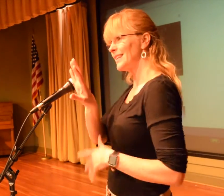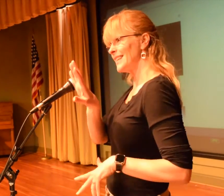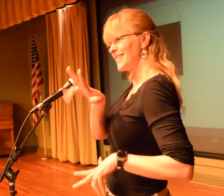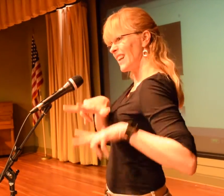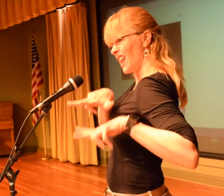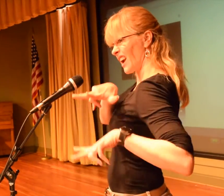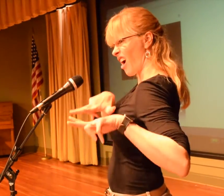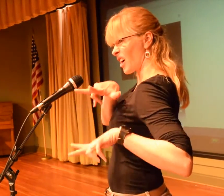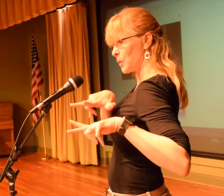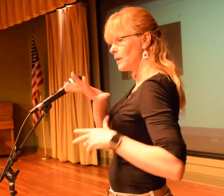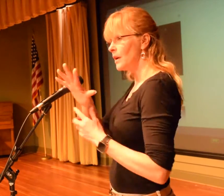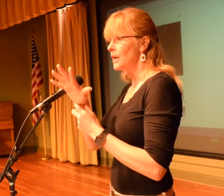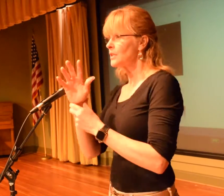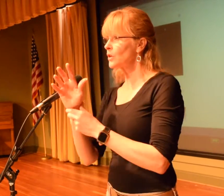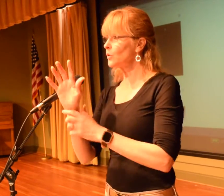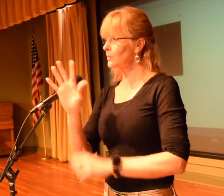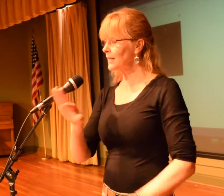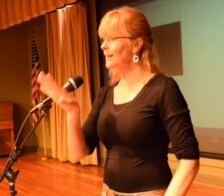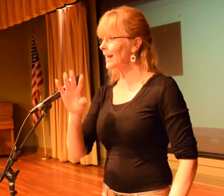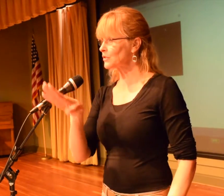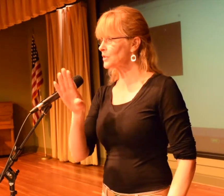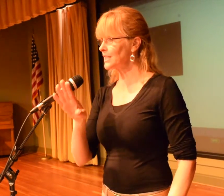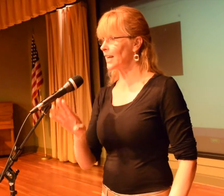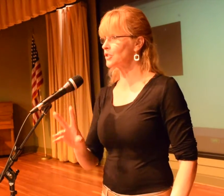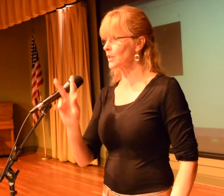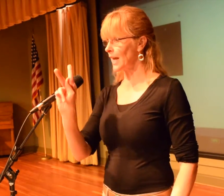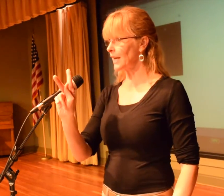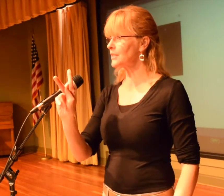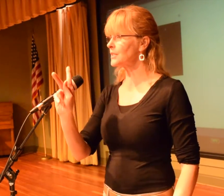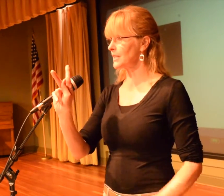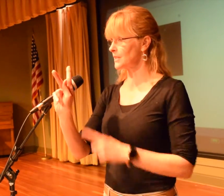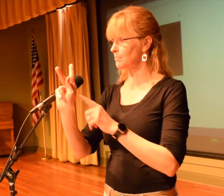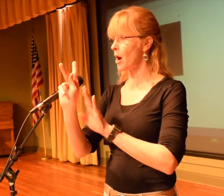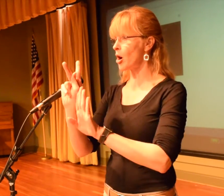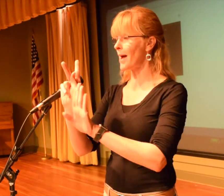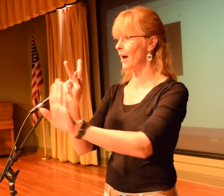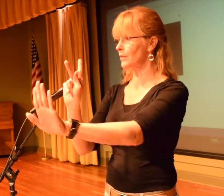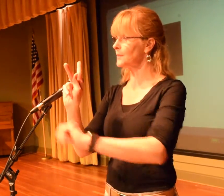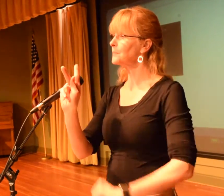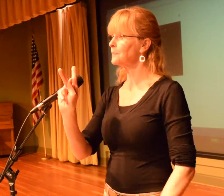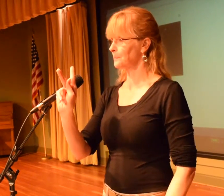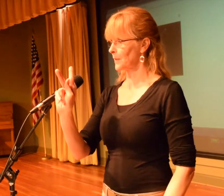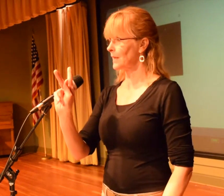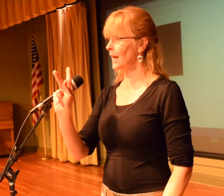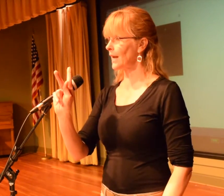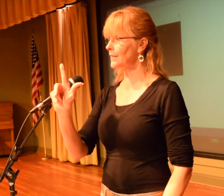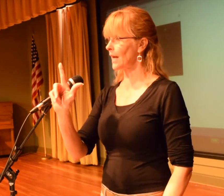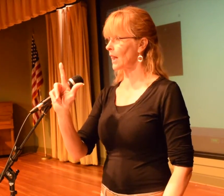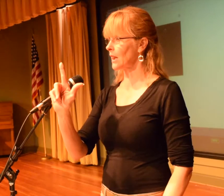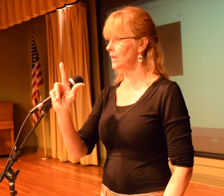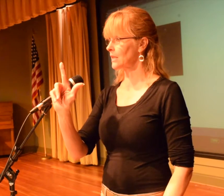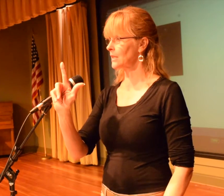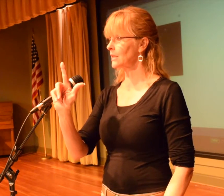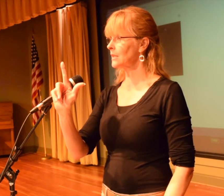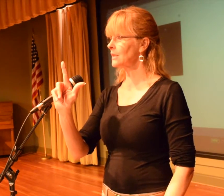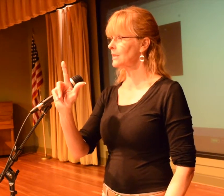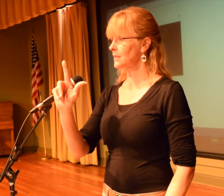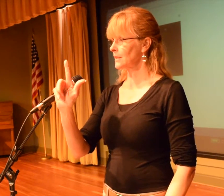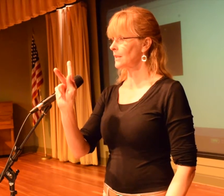that's kind of like awkward. So you want to be in a natural stance. Your K is palm out. K to L.